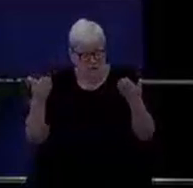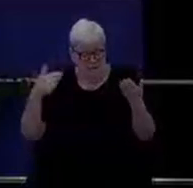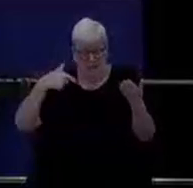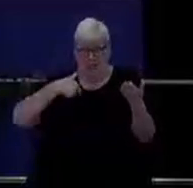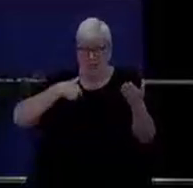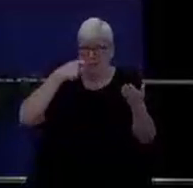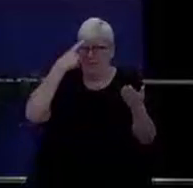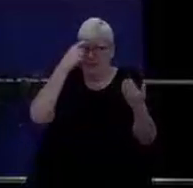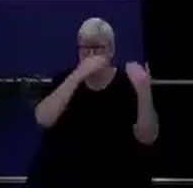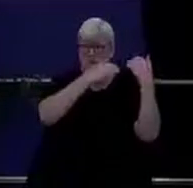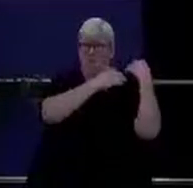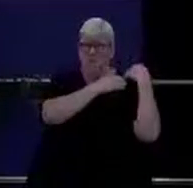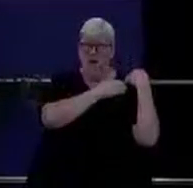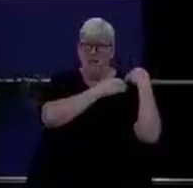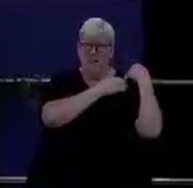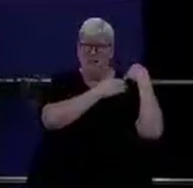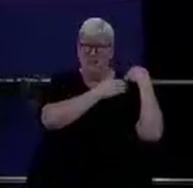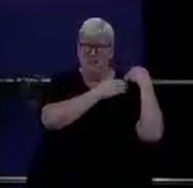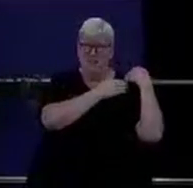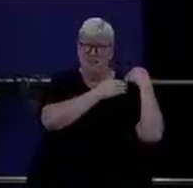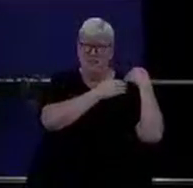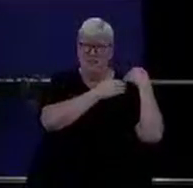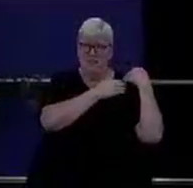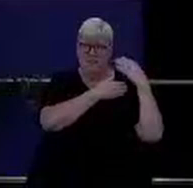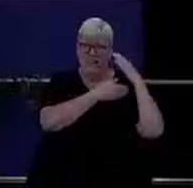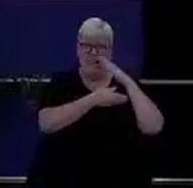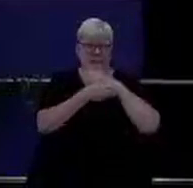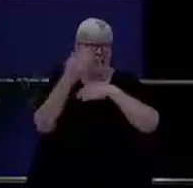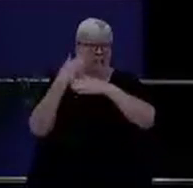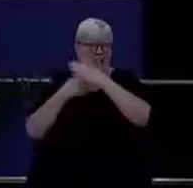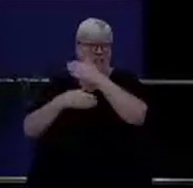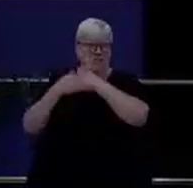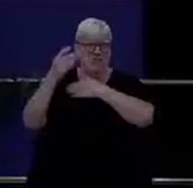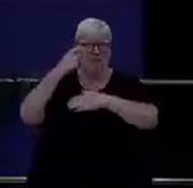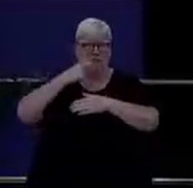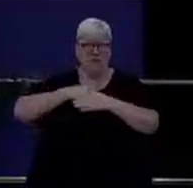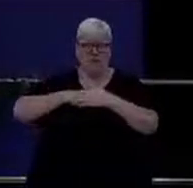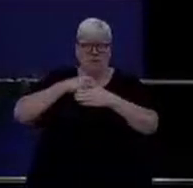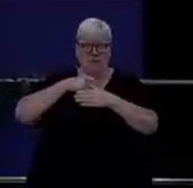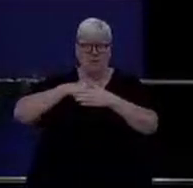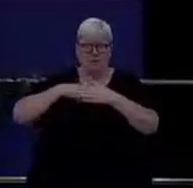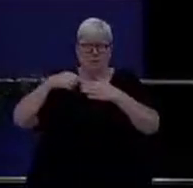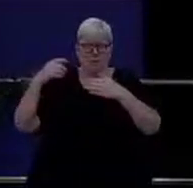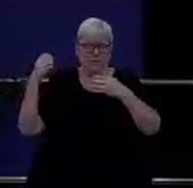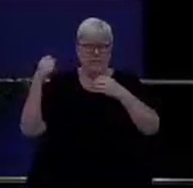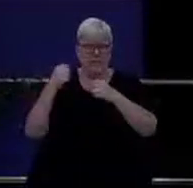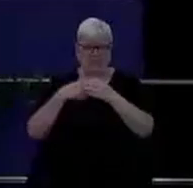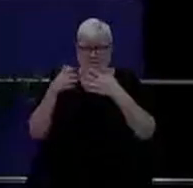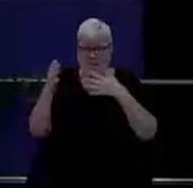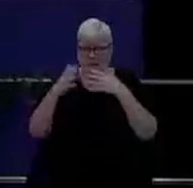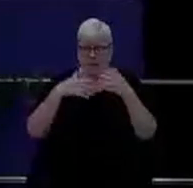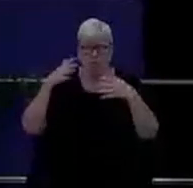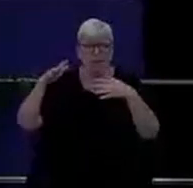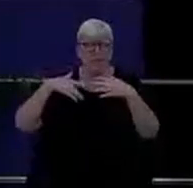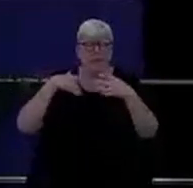inescapable burden of the long, egregious history of human dealings with the lives of others. As